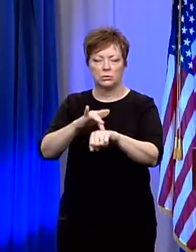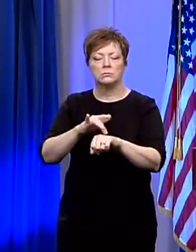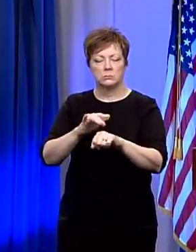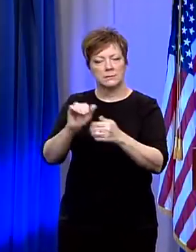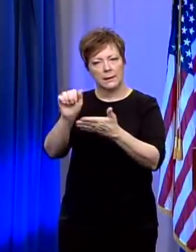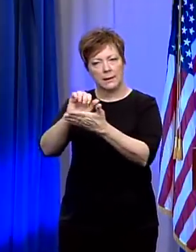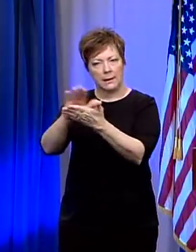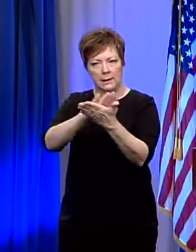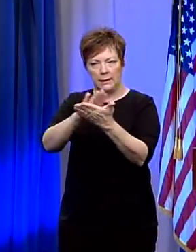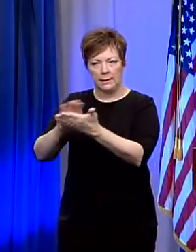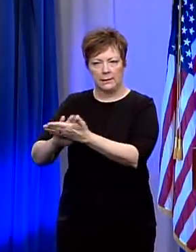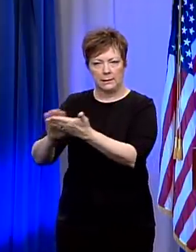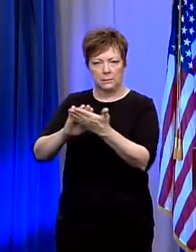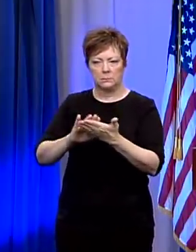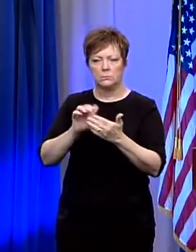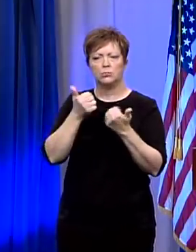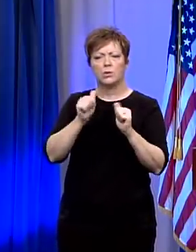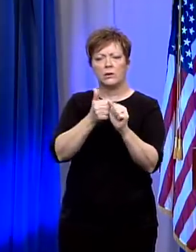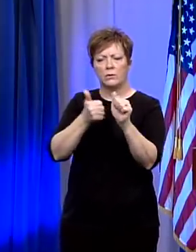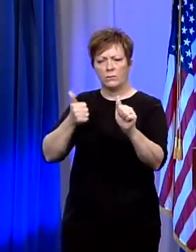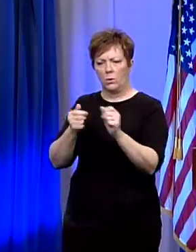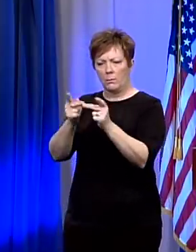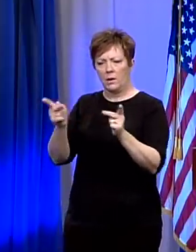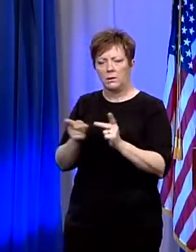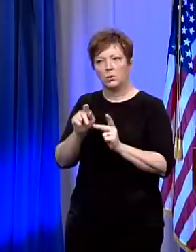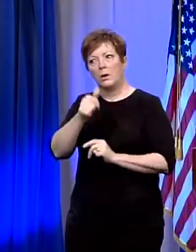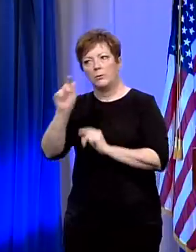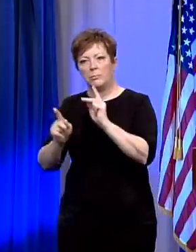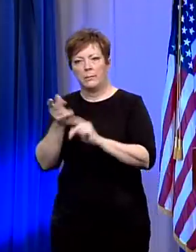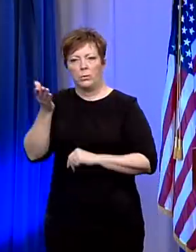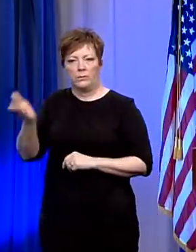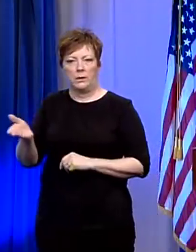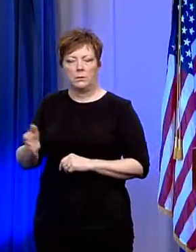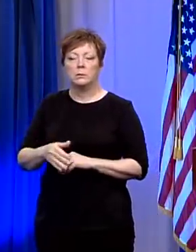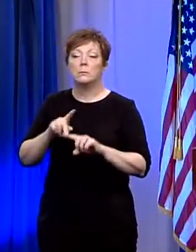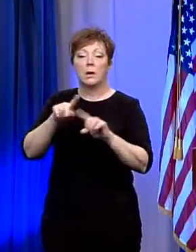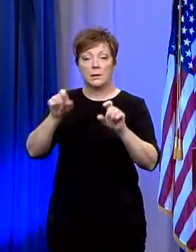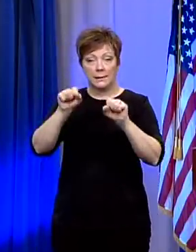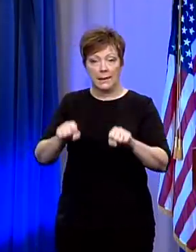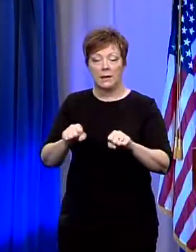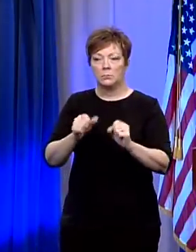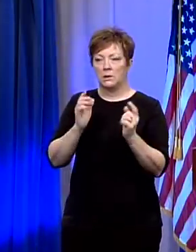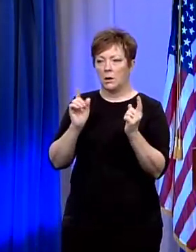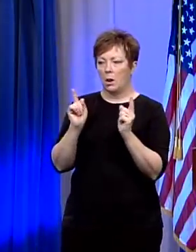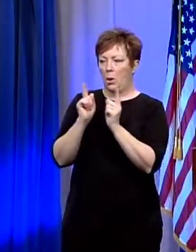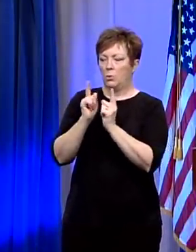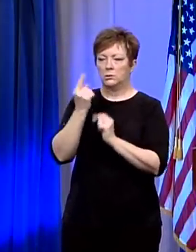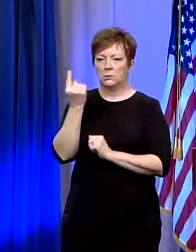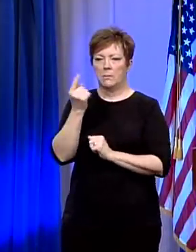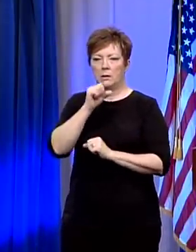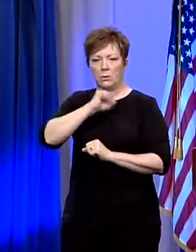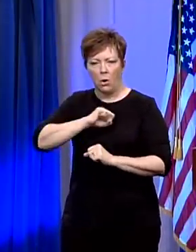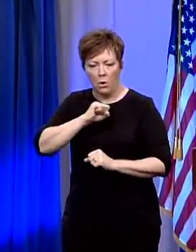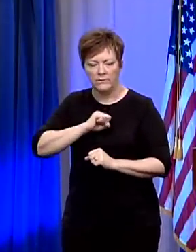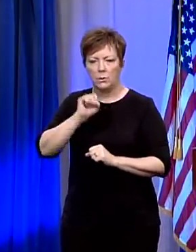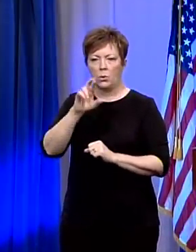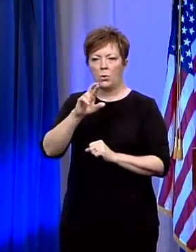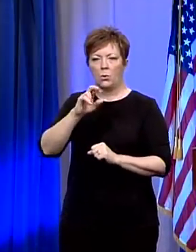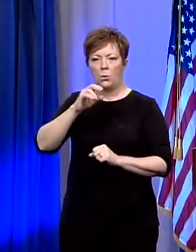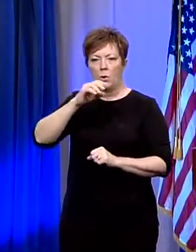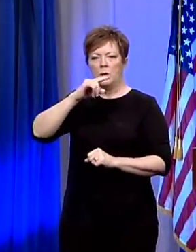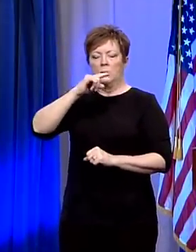other people are. But it certainly can be contracted through being near someone who's coughing or who has